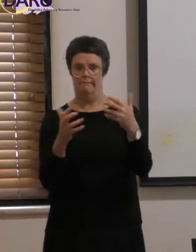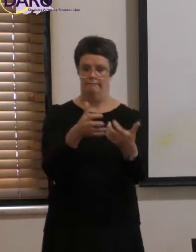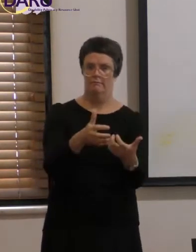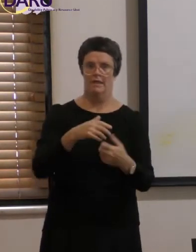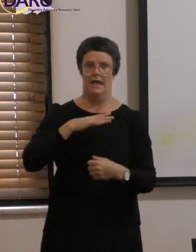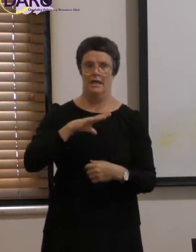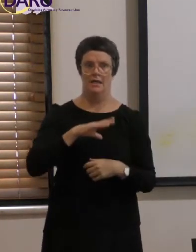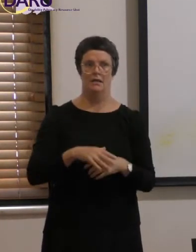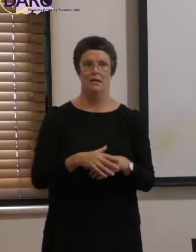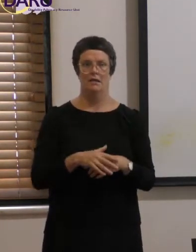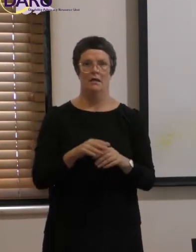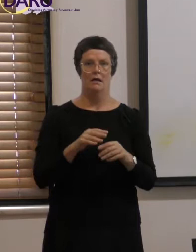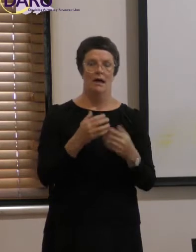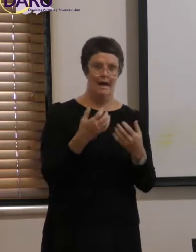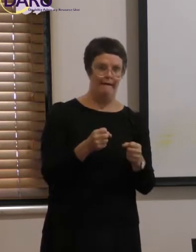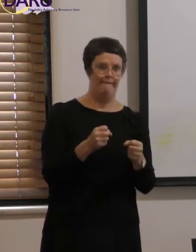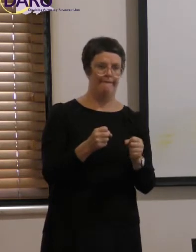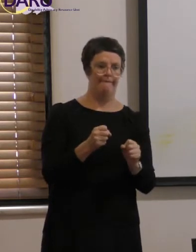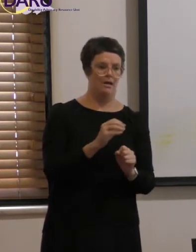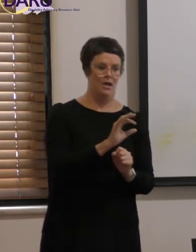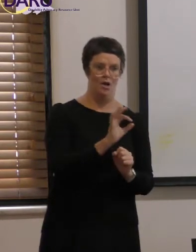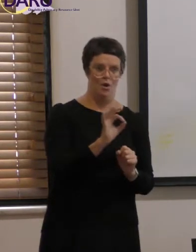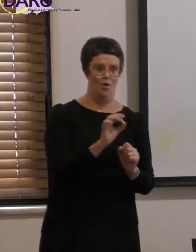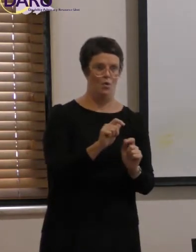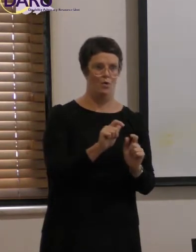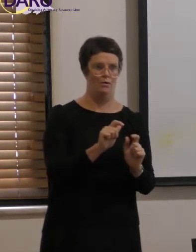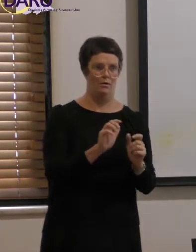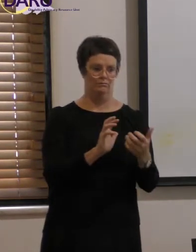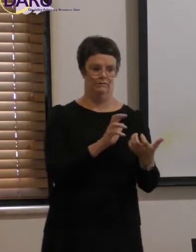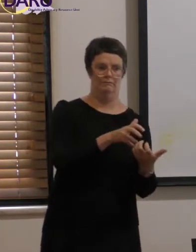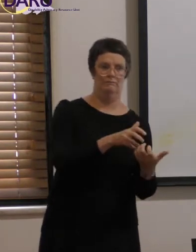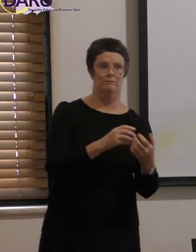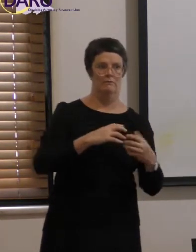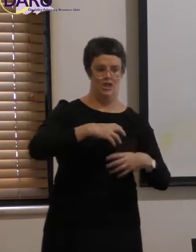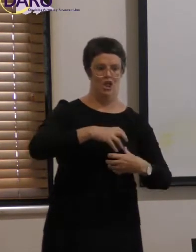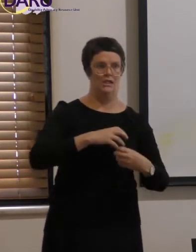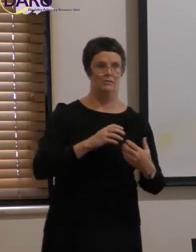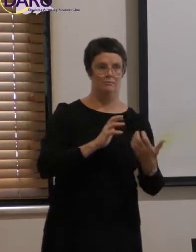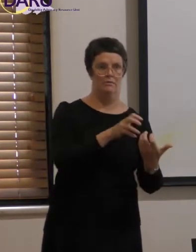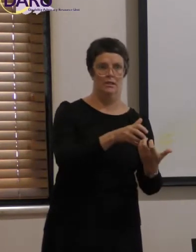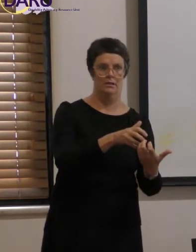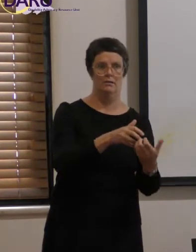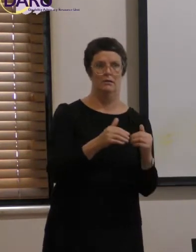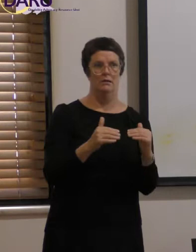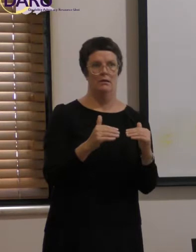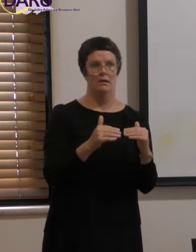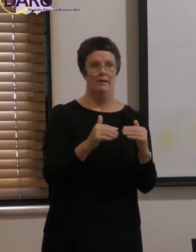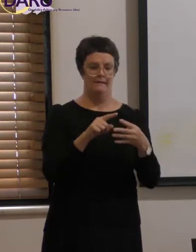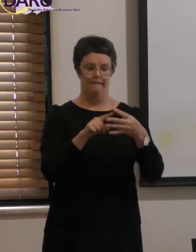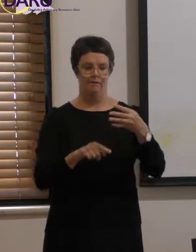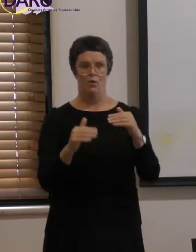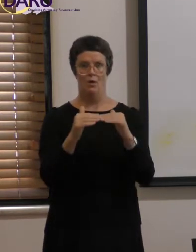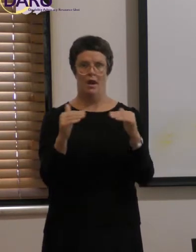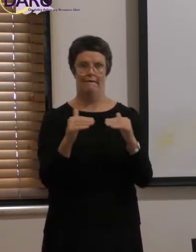from no adjustment up to is it extensive or substantial, but there's 4 levels of adjustment. So that should address that, but just